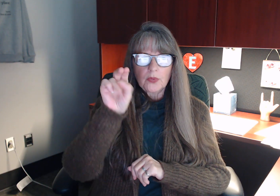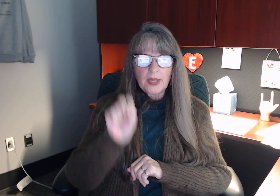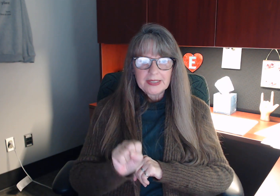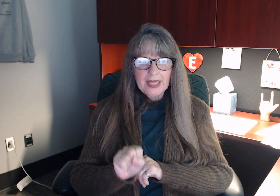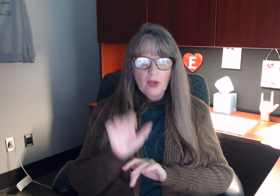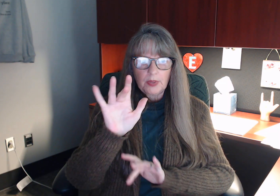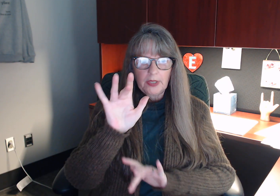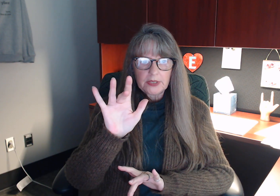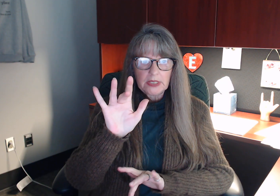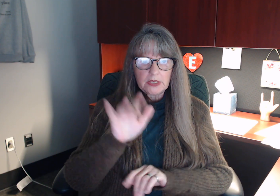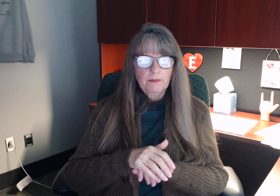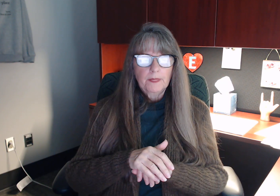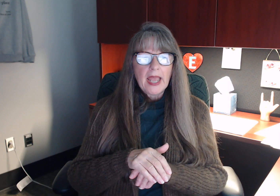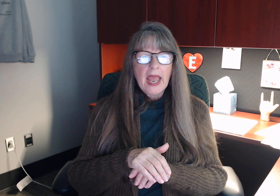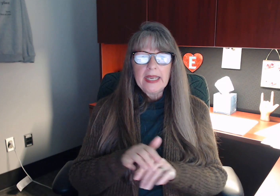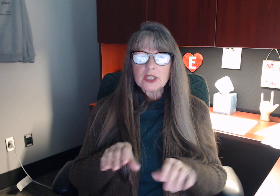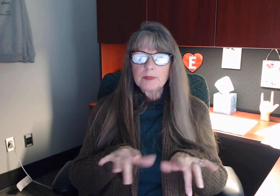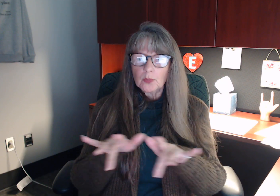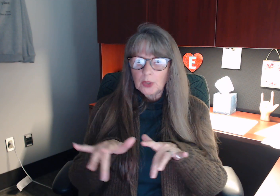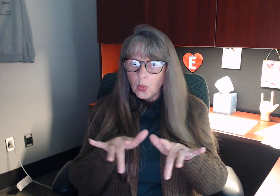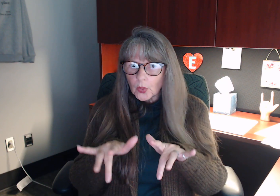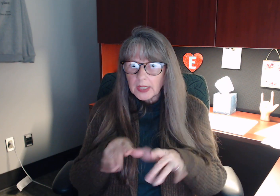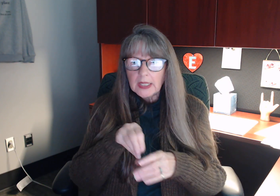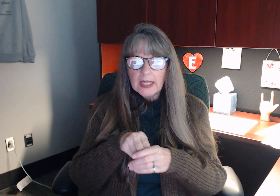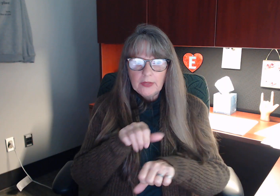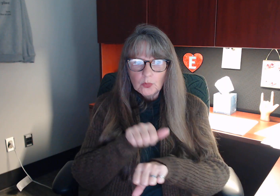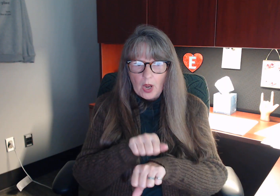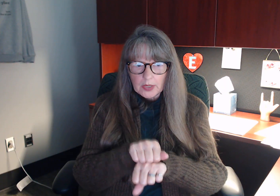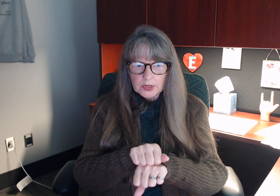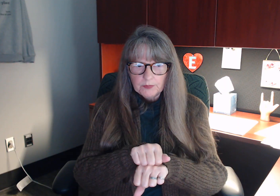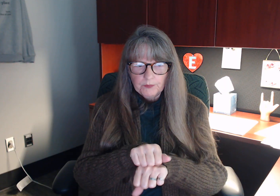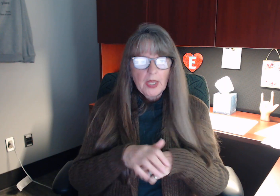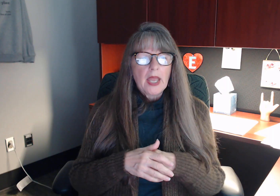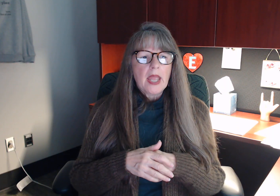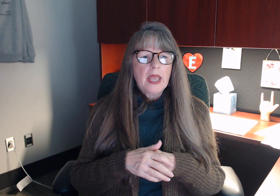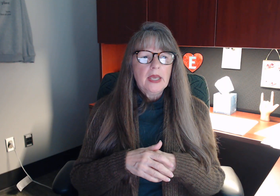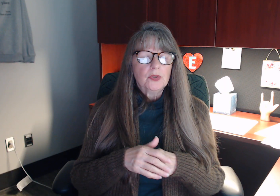and south polarities. And it's been recorded in the rocks. And the